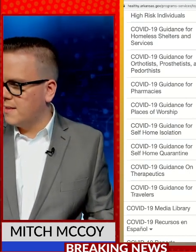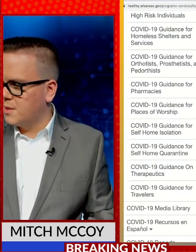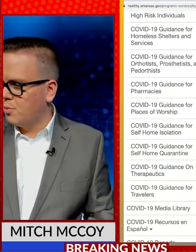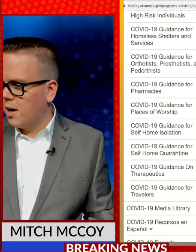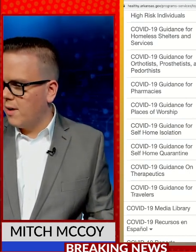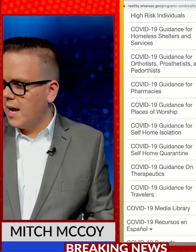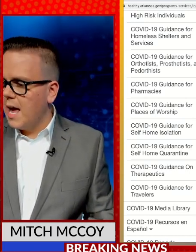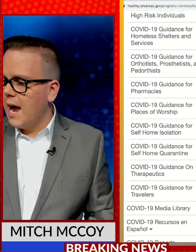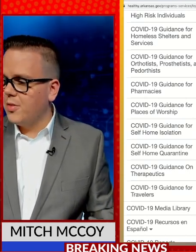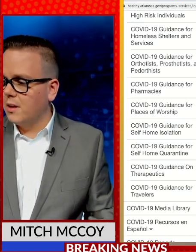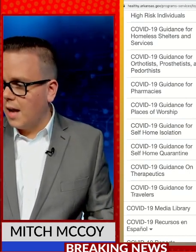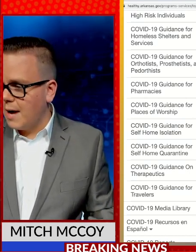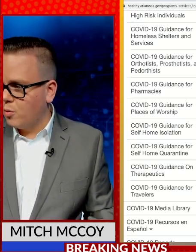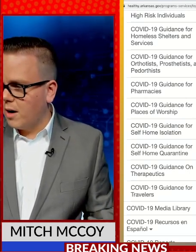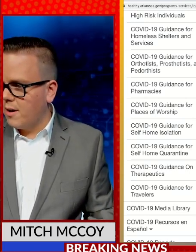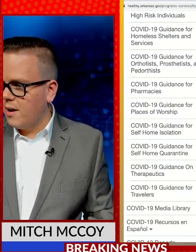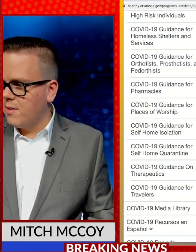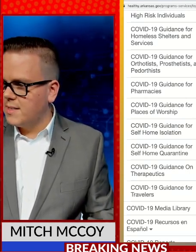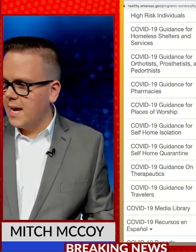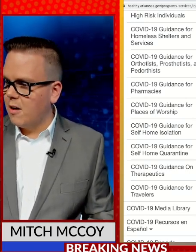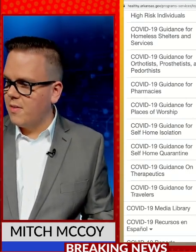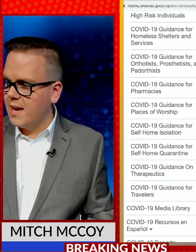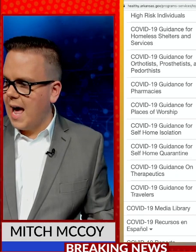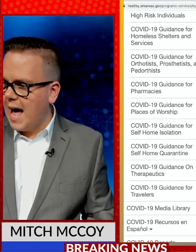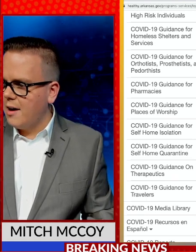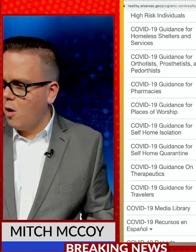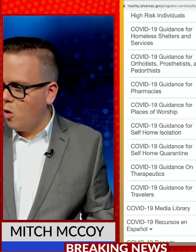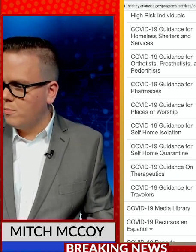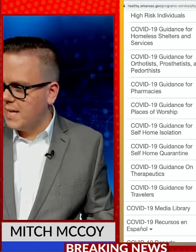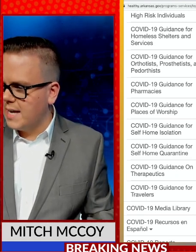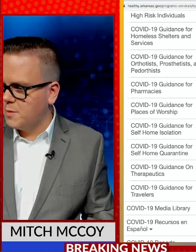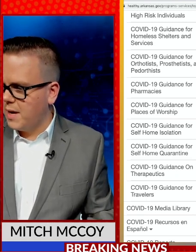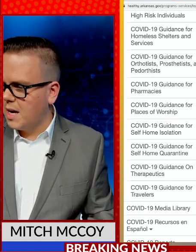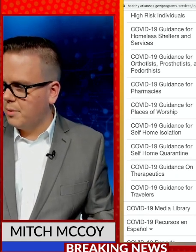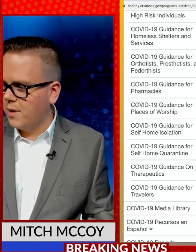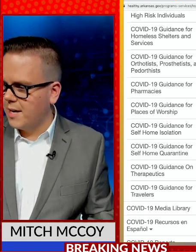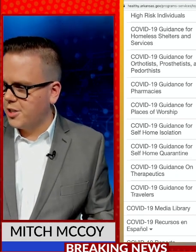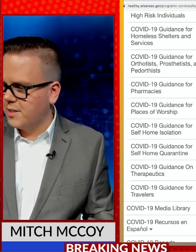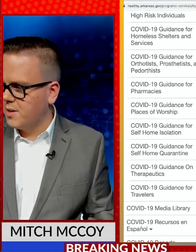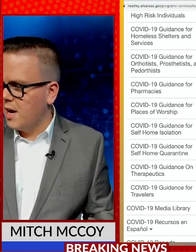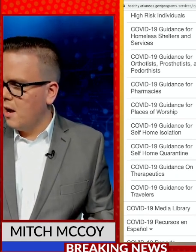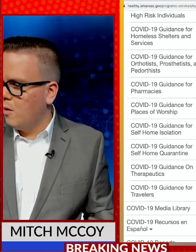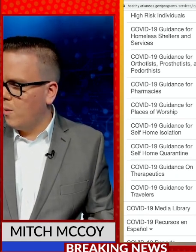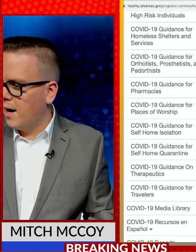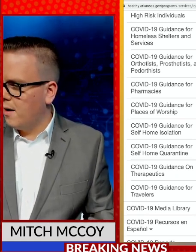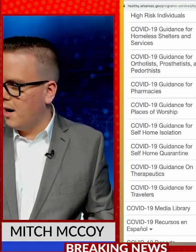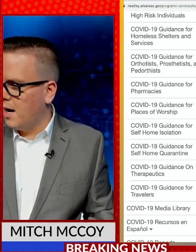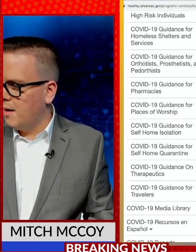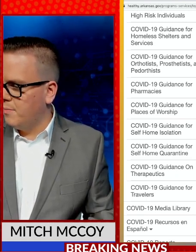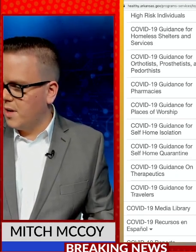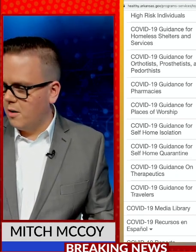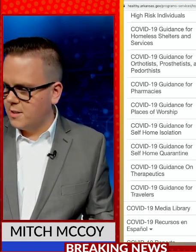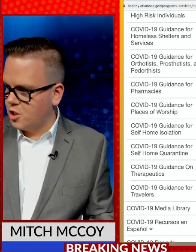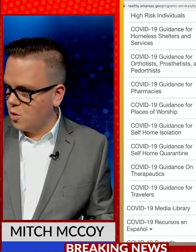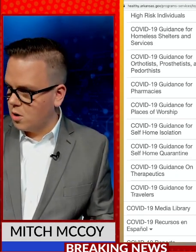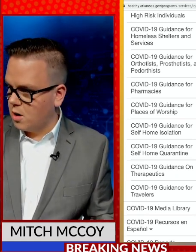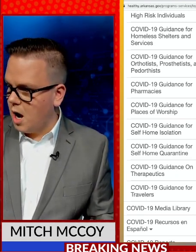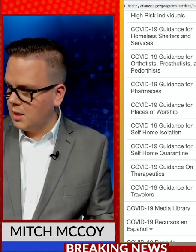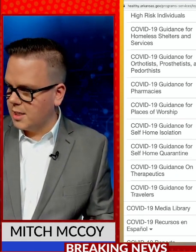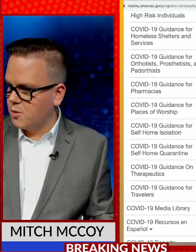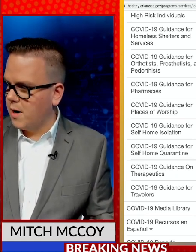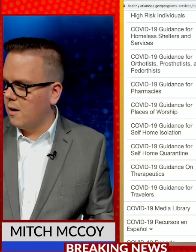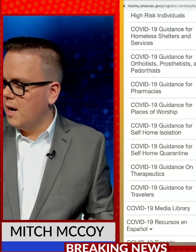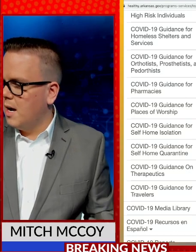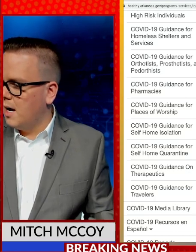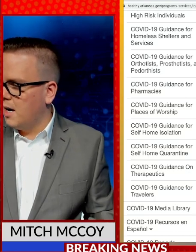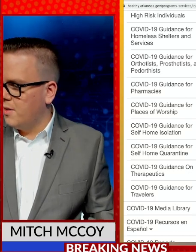County. This is Prairie. At the library there, these again are the at-home test pickup locations where, this is Shorter